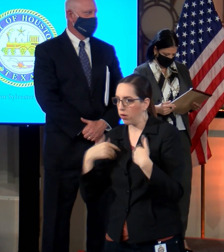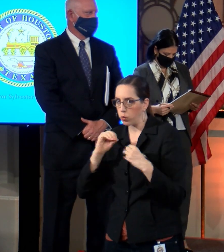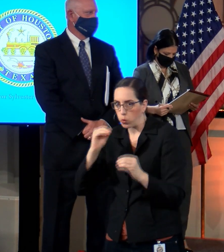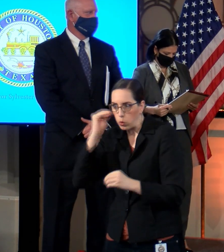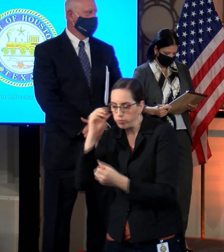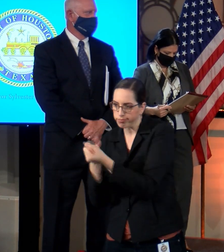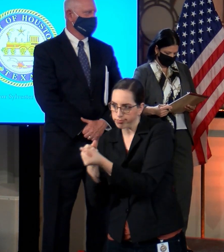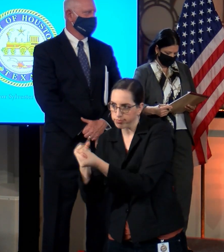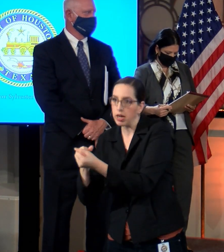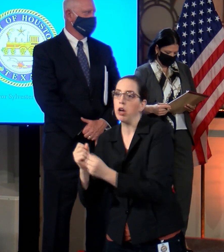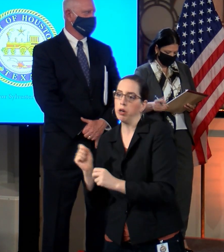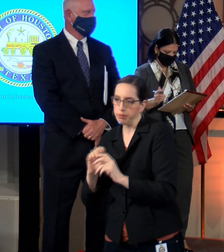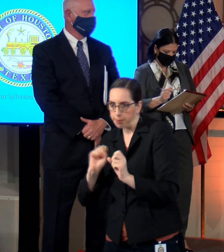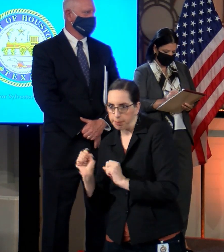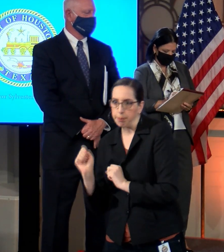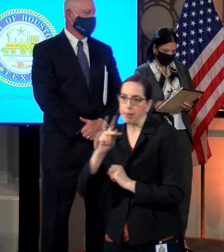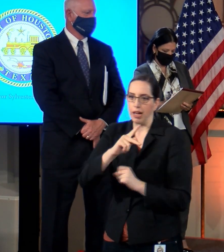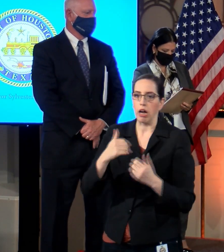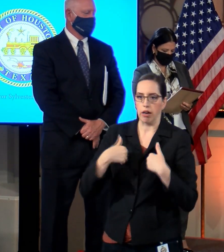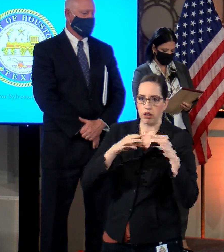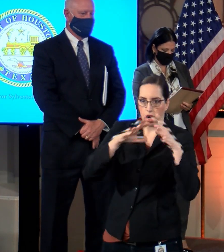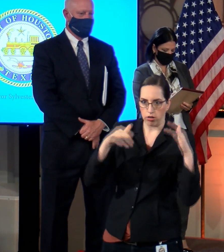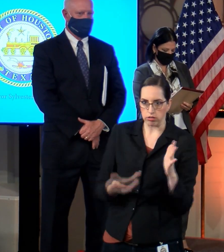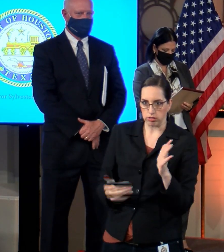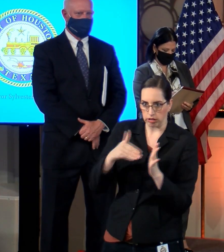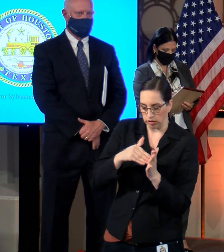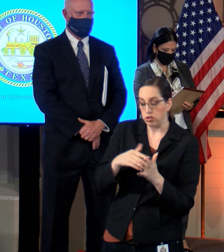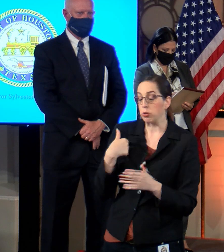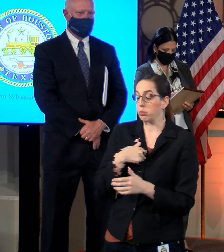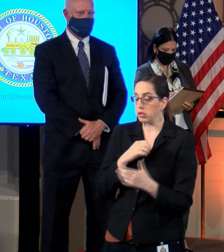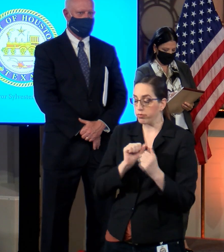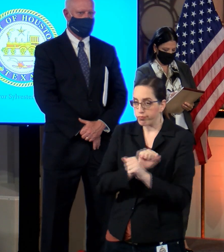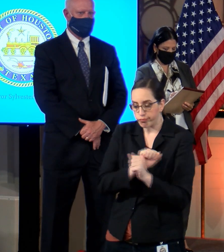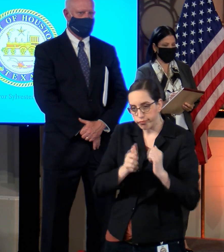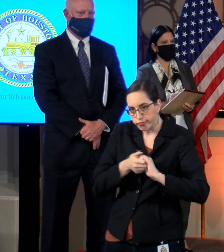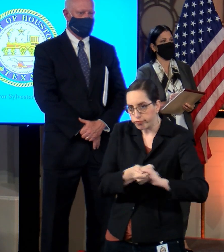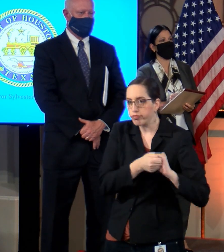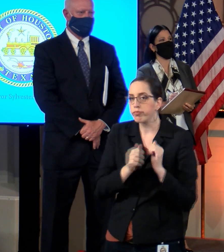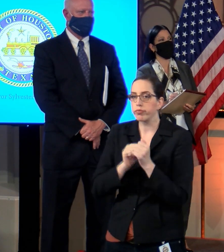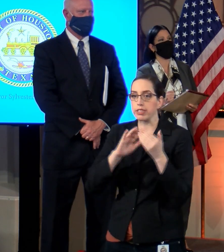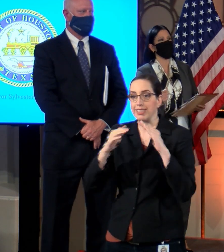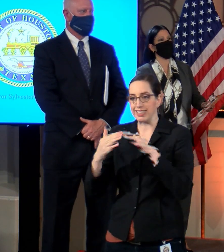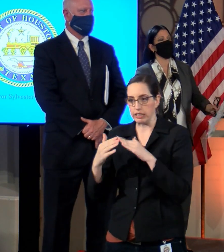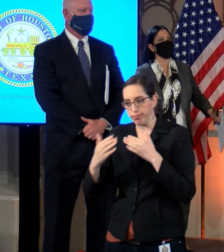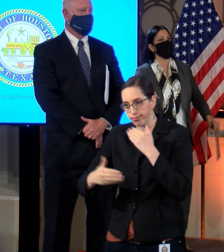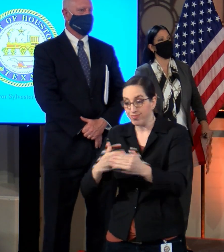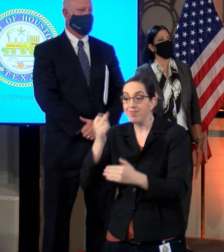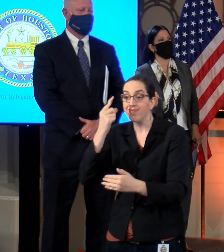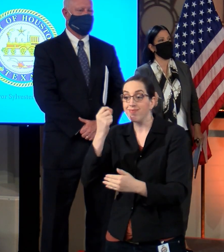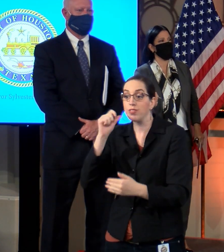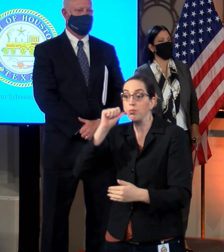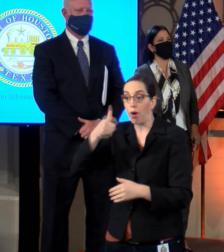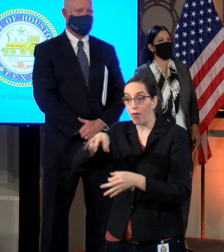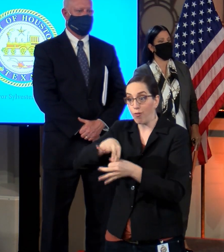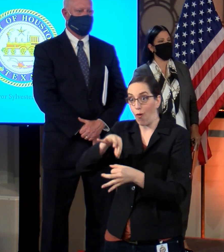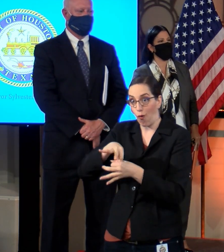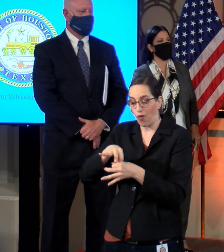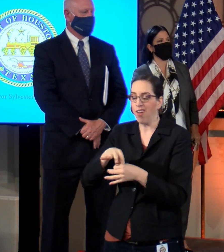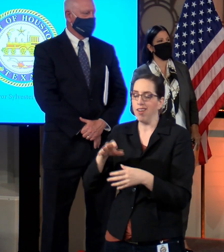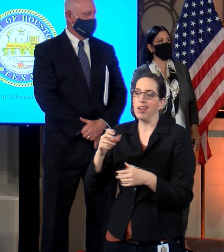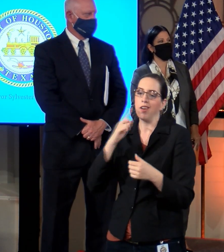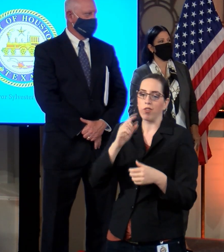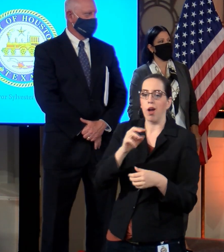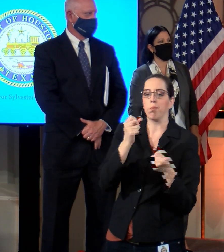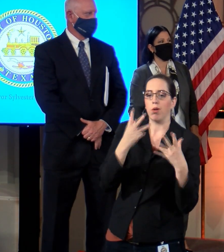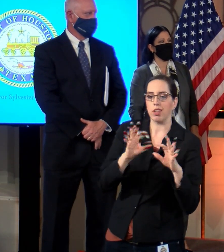our commitment at the city as we continue to move forward with these plans. The $8 million tomorrow, the vote is just to move it from